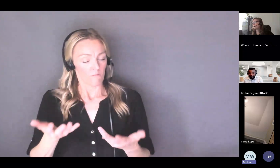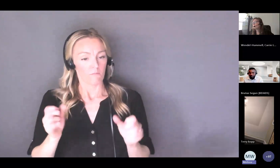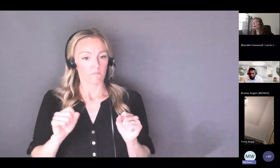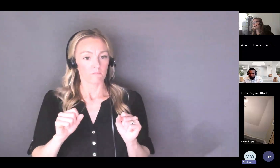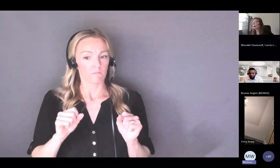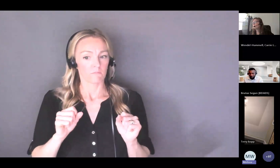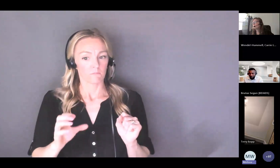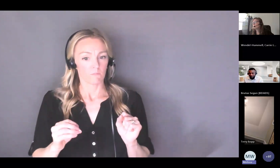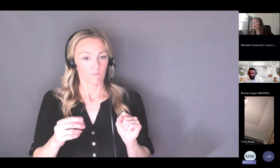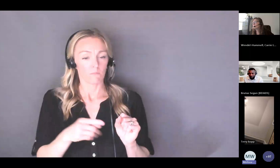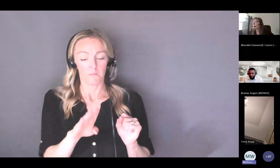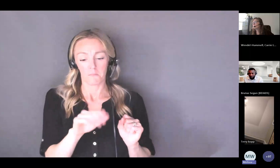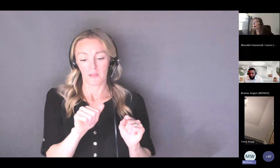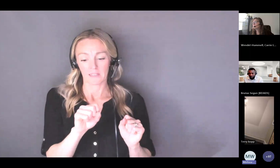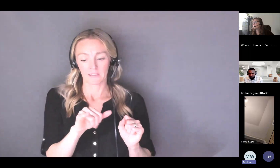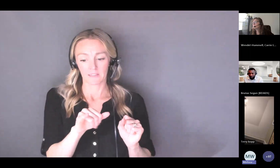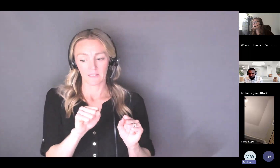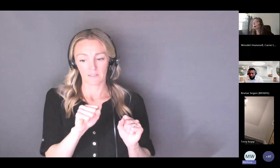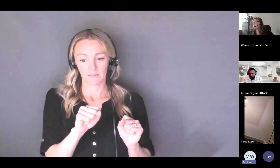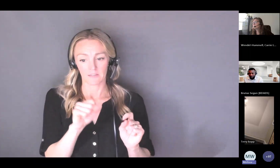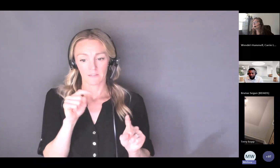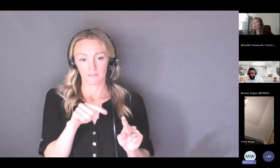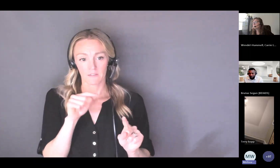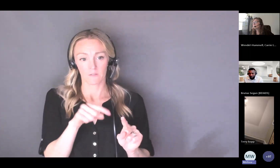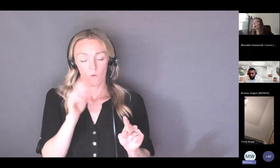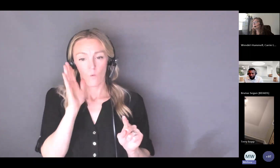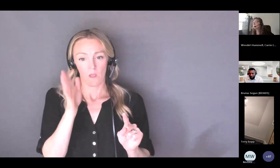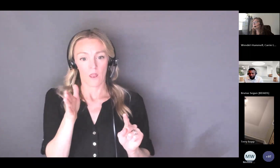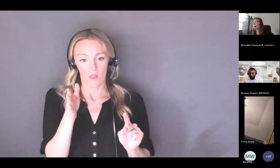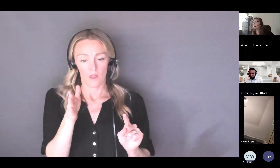the basis is probably going to look